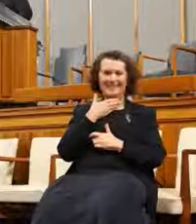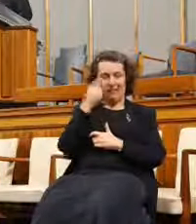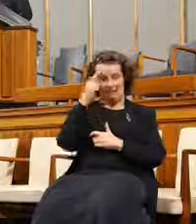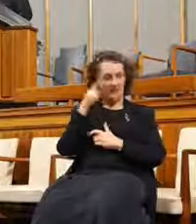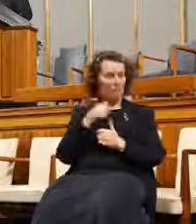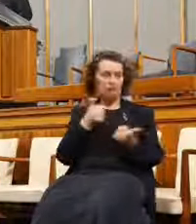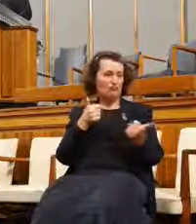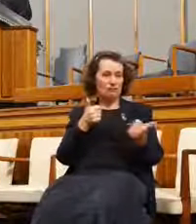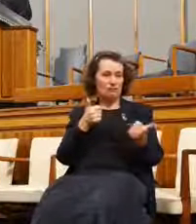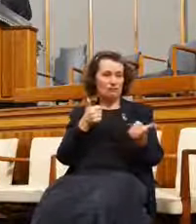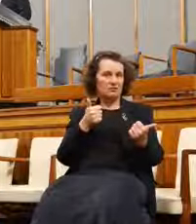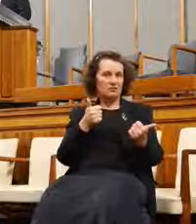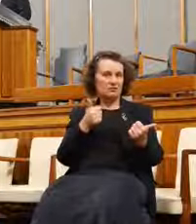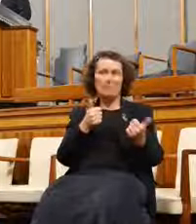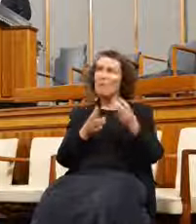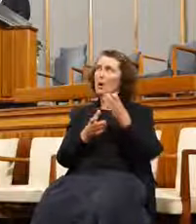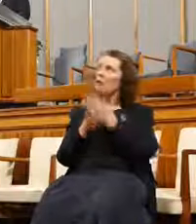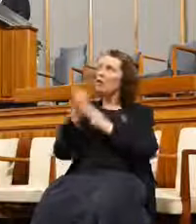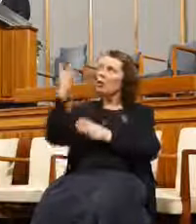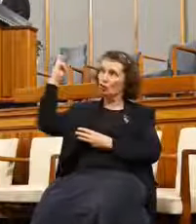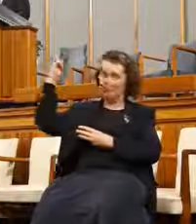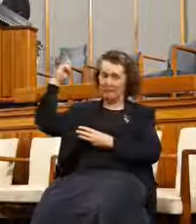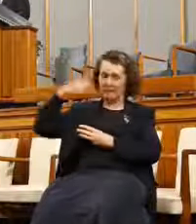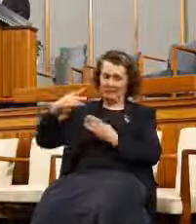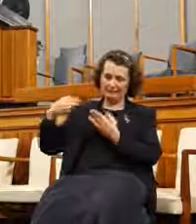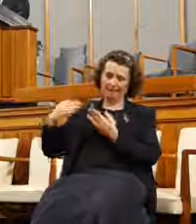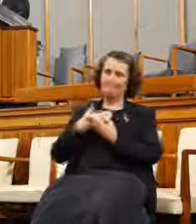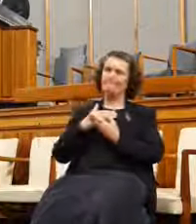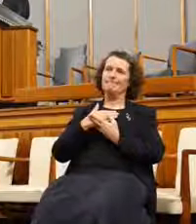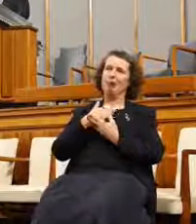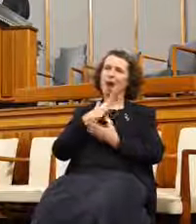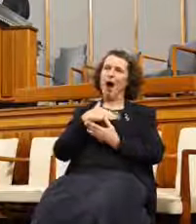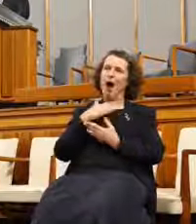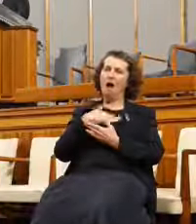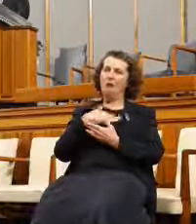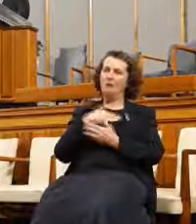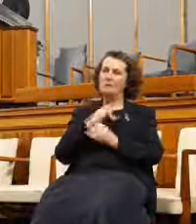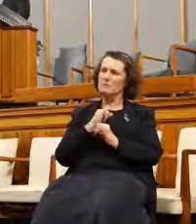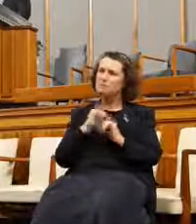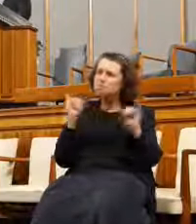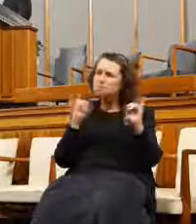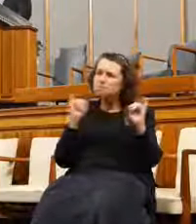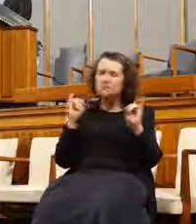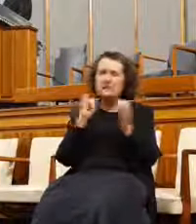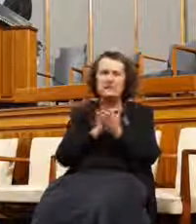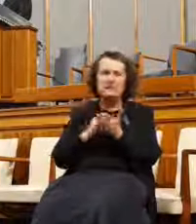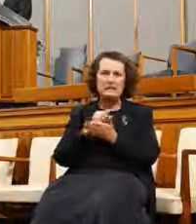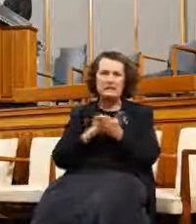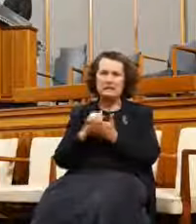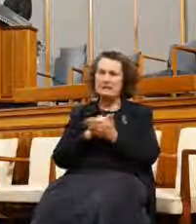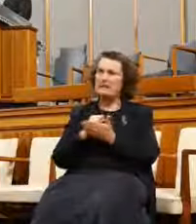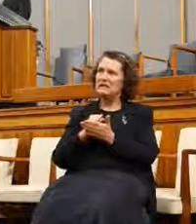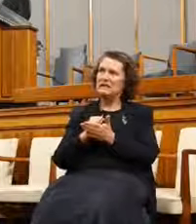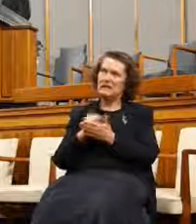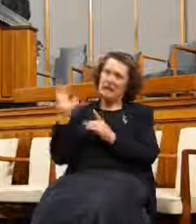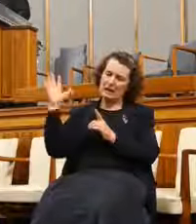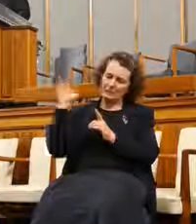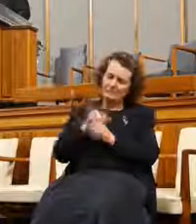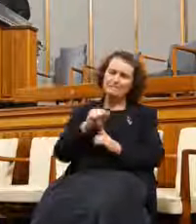your sin be as scarlet, it's lurid and obvious, and